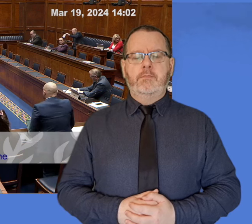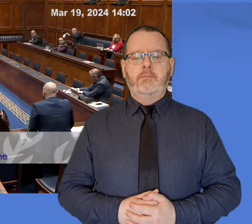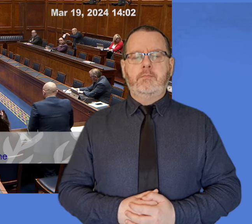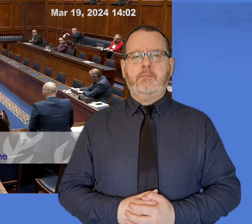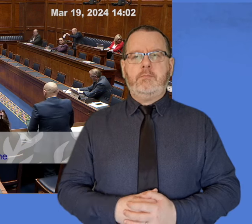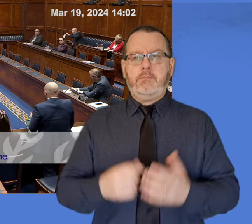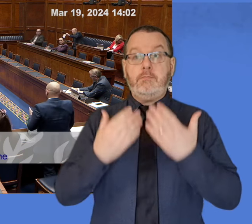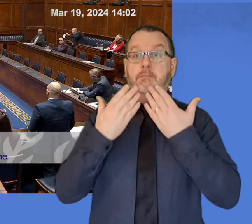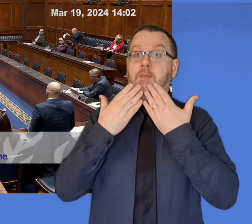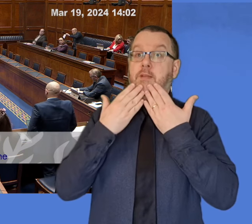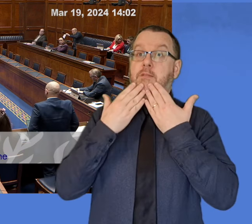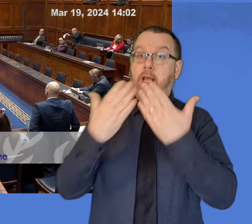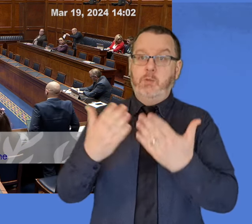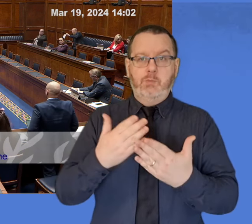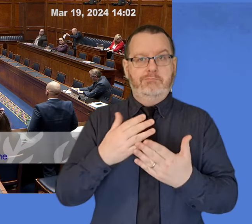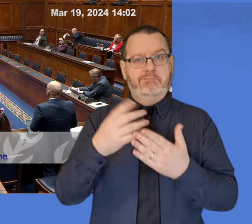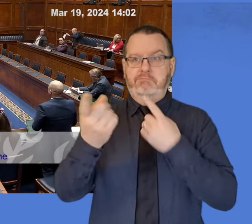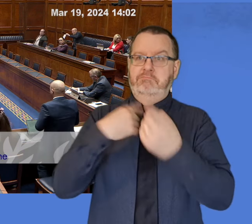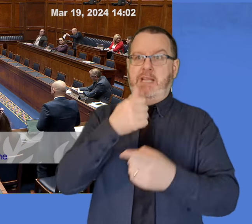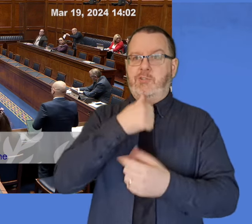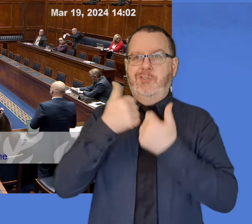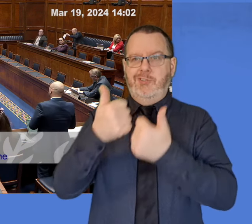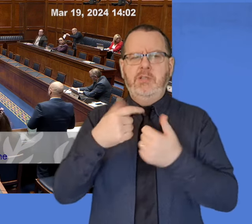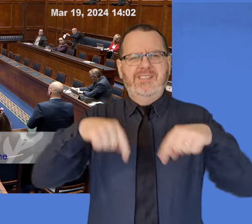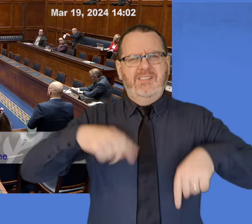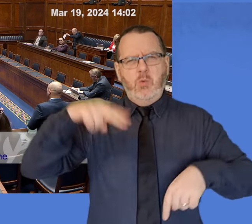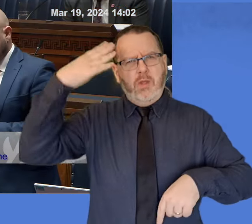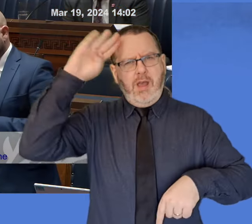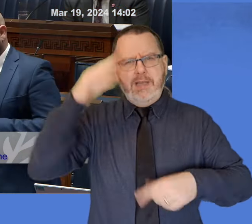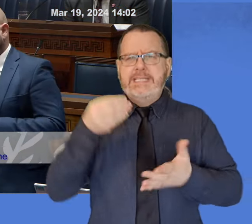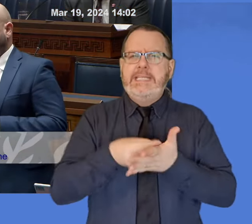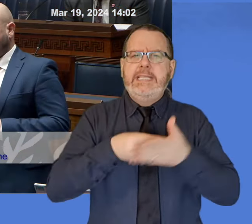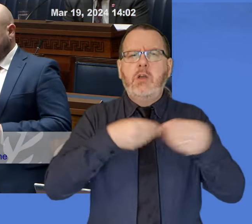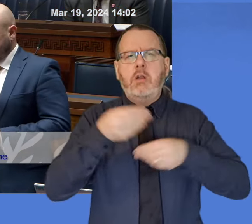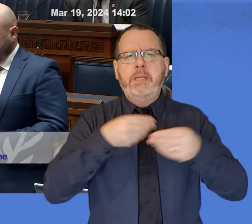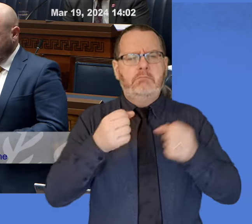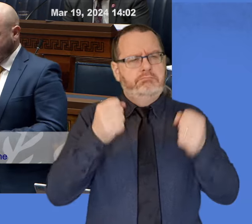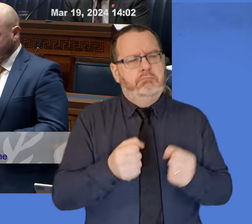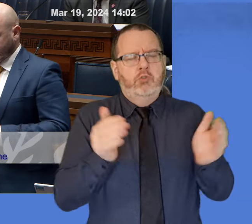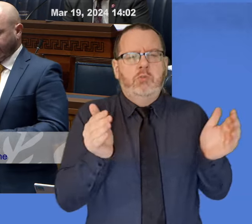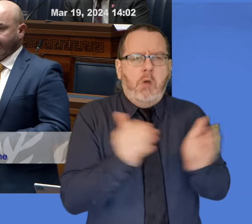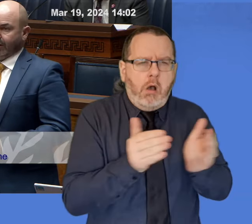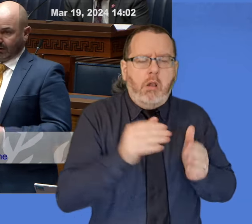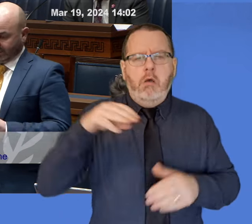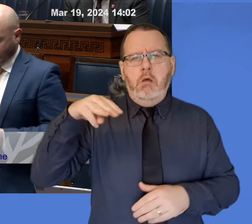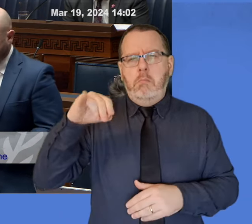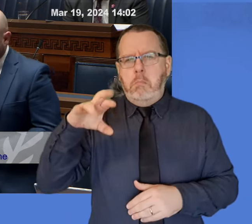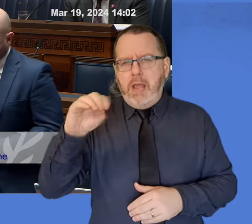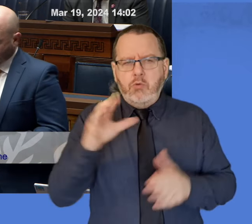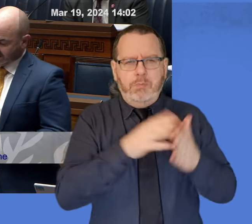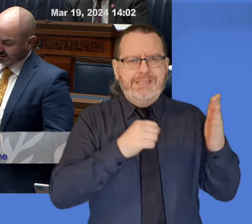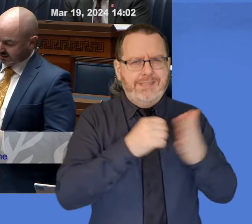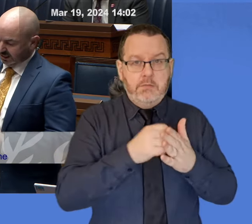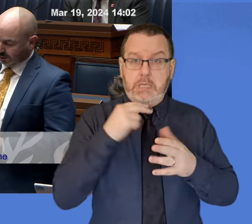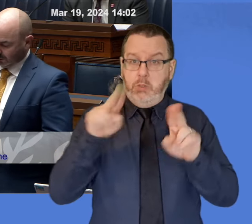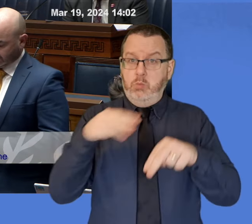Thank you and welcome the response from the Minister. But given the makeup of our economy and mainly small and micro businesses, can the Minister ensure or confirm